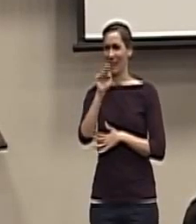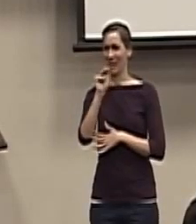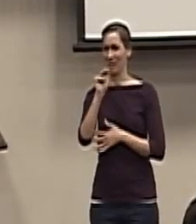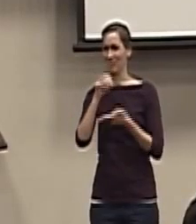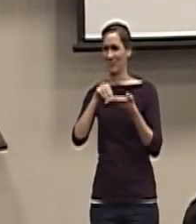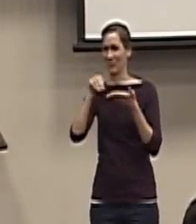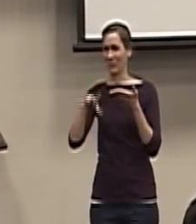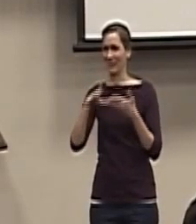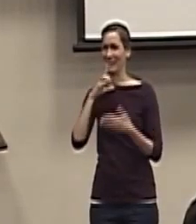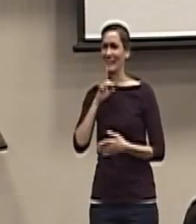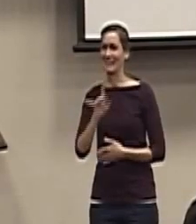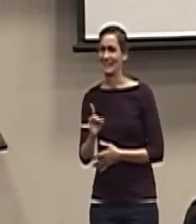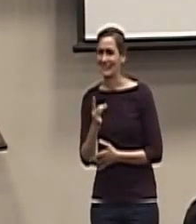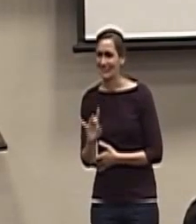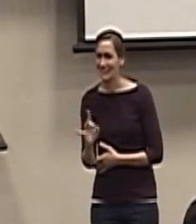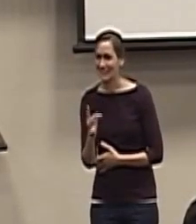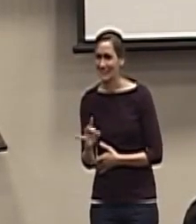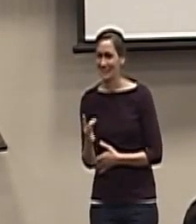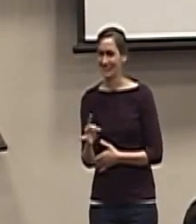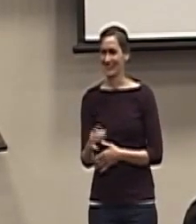I was 18 years old.